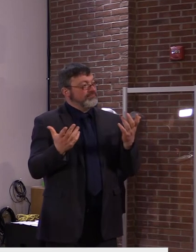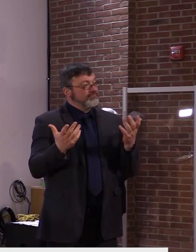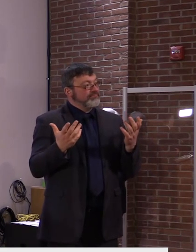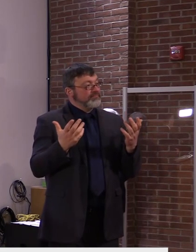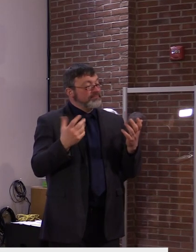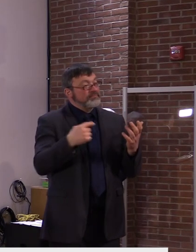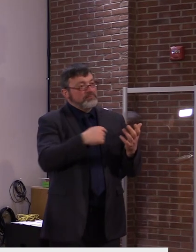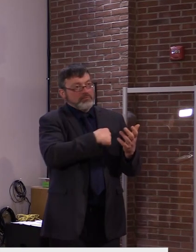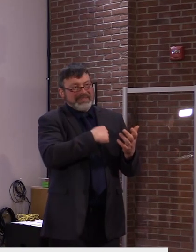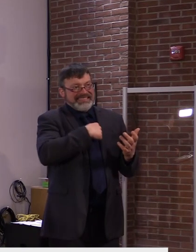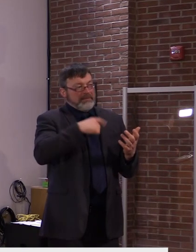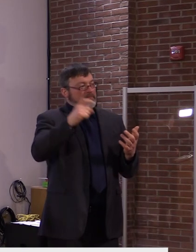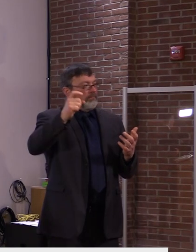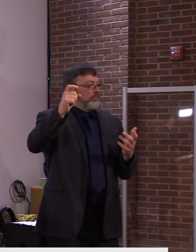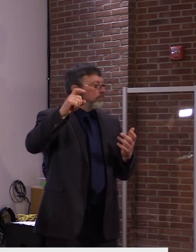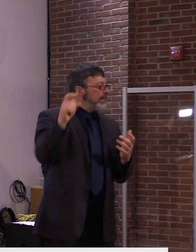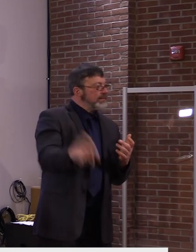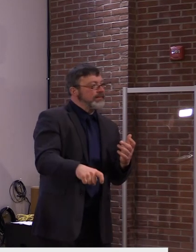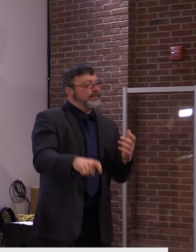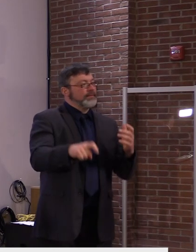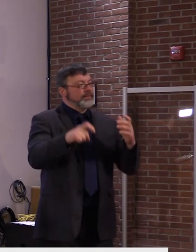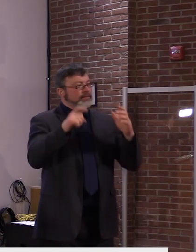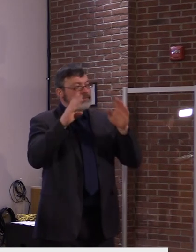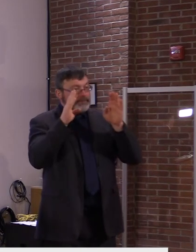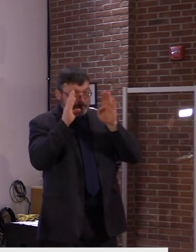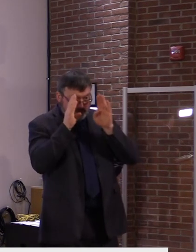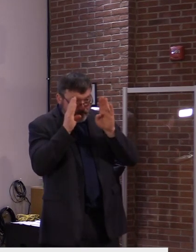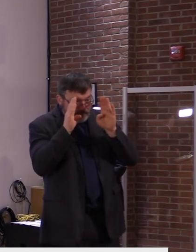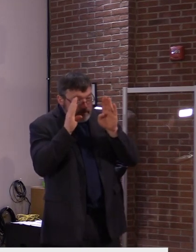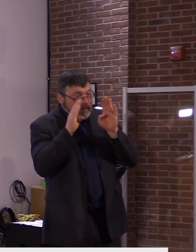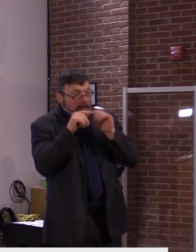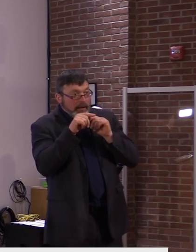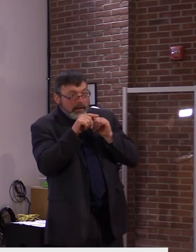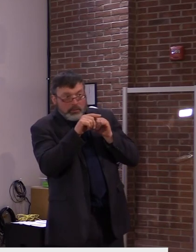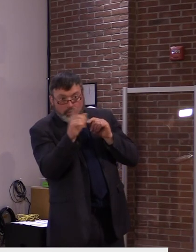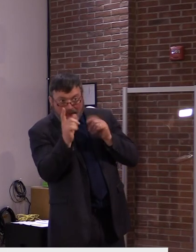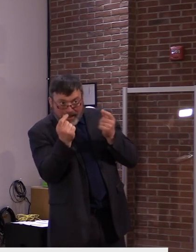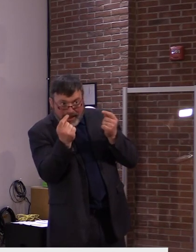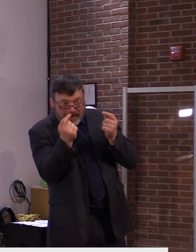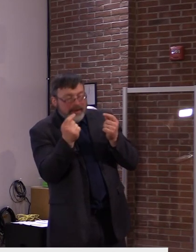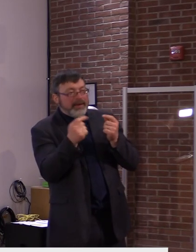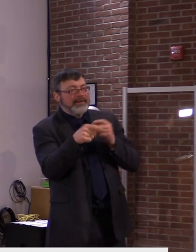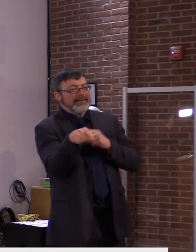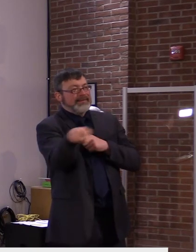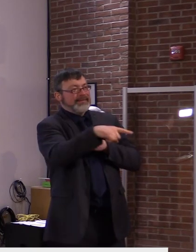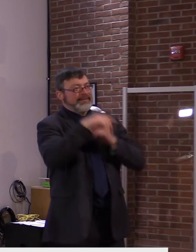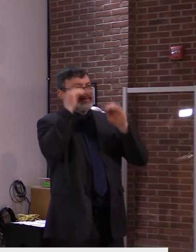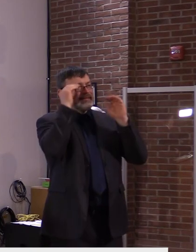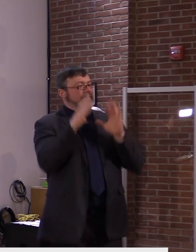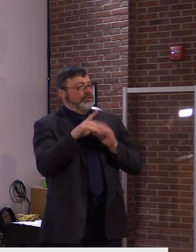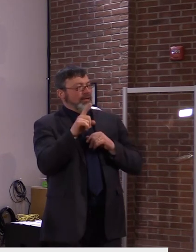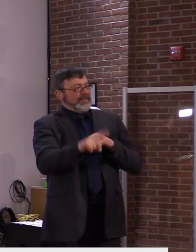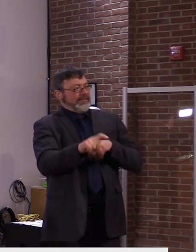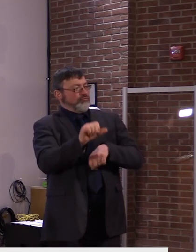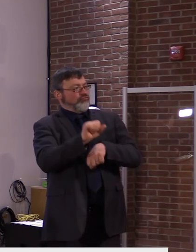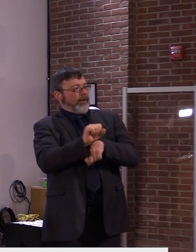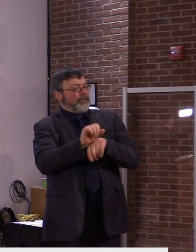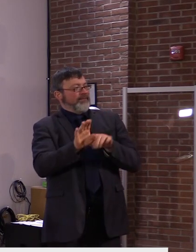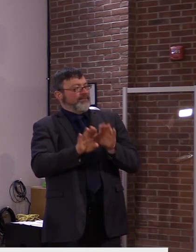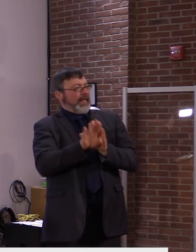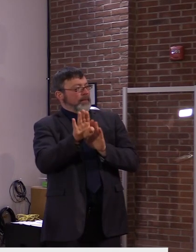the pipeline issues in teacher development, and that will be a key consideration going forward for us as a state.